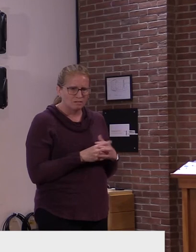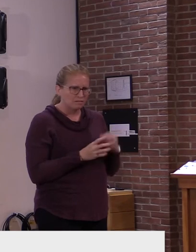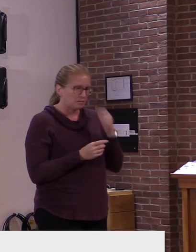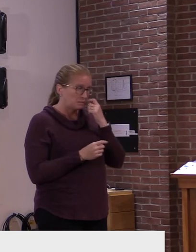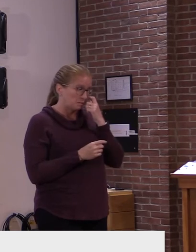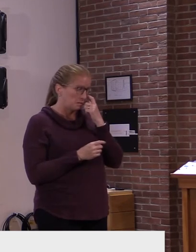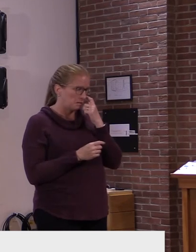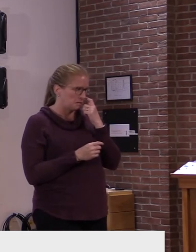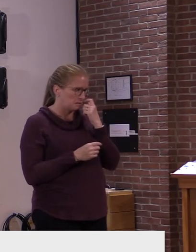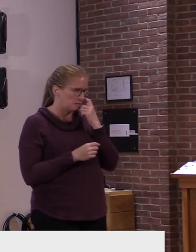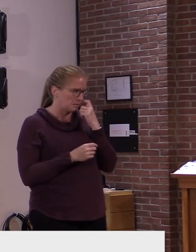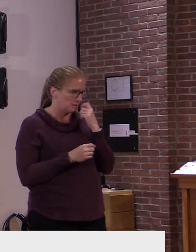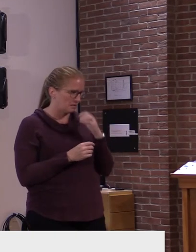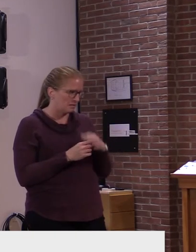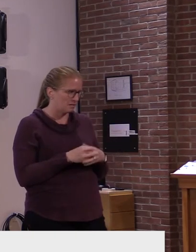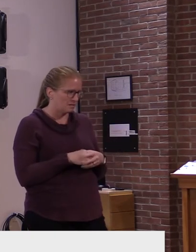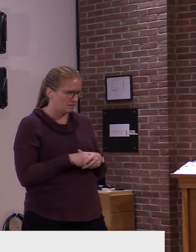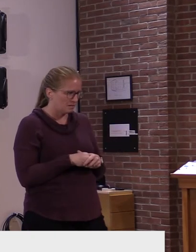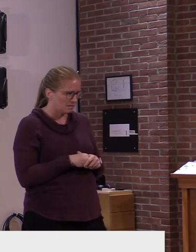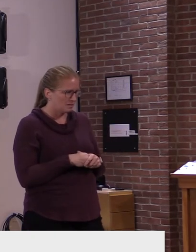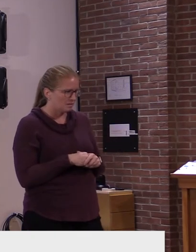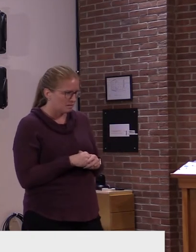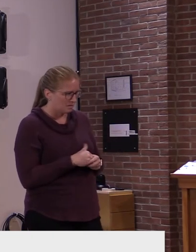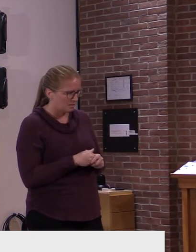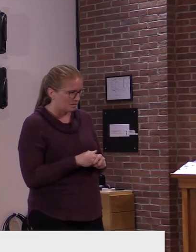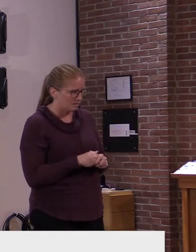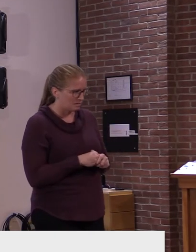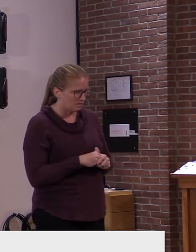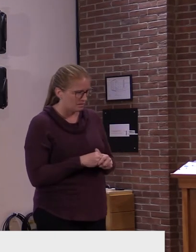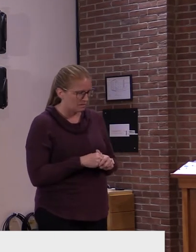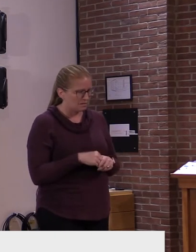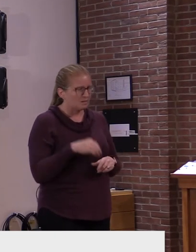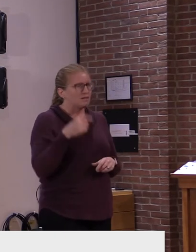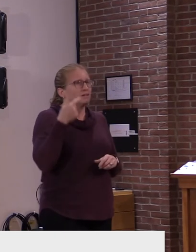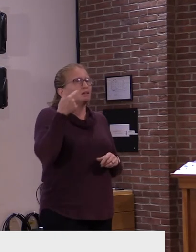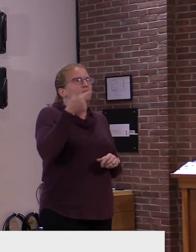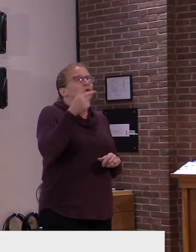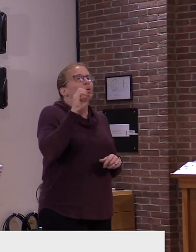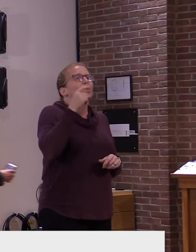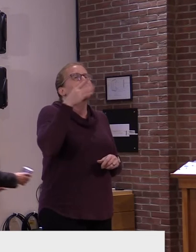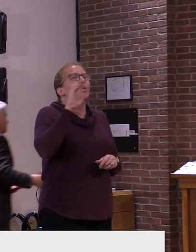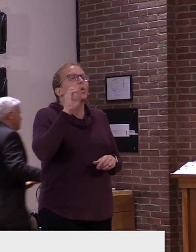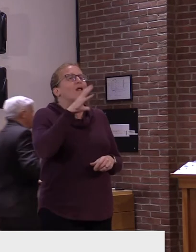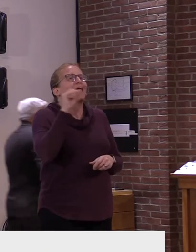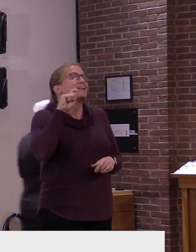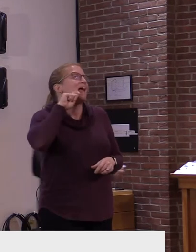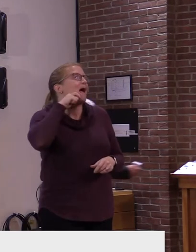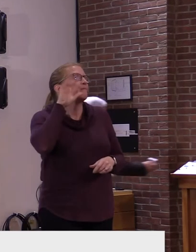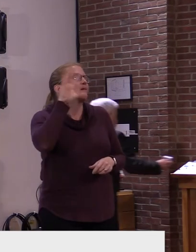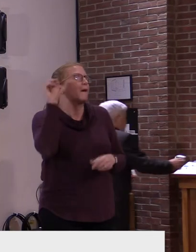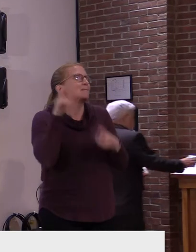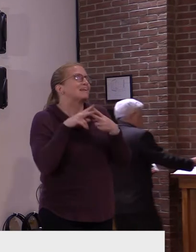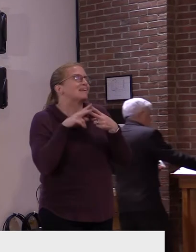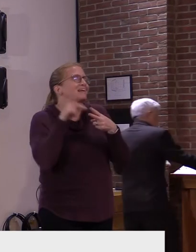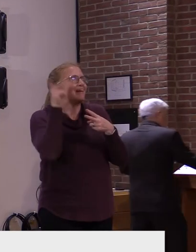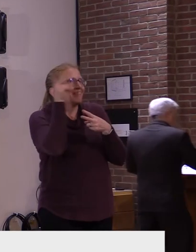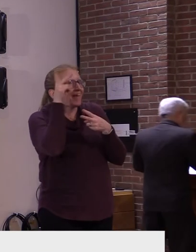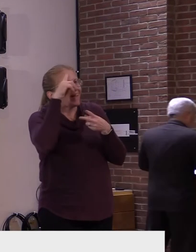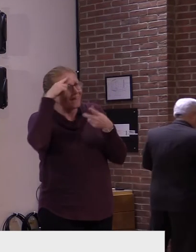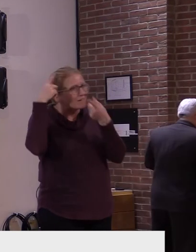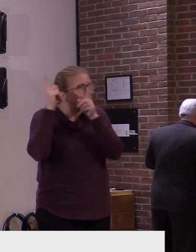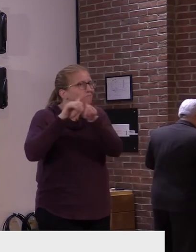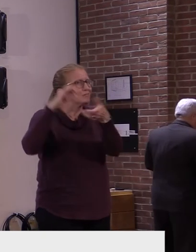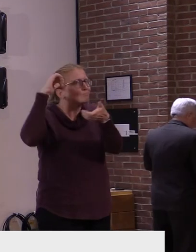uh contact tracing through exposure notifications that is people can opt into a system in which if they get covered a